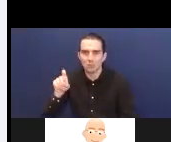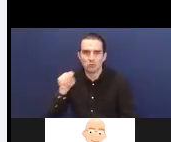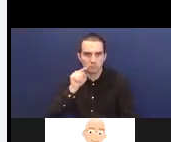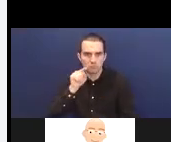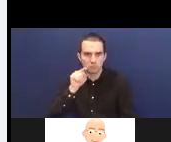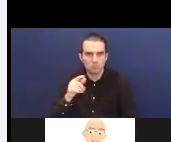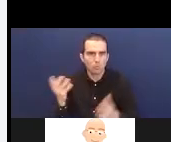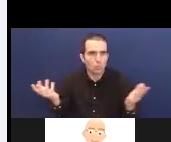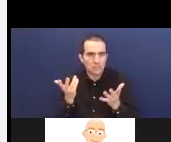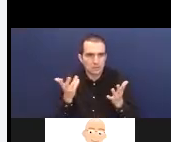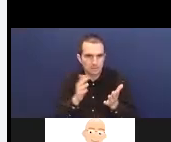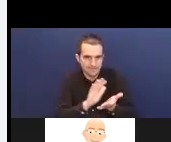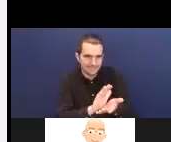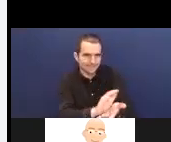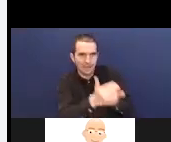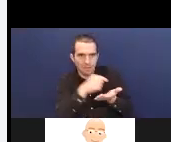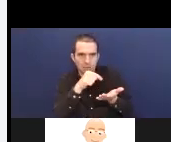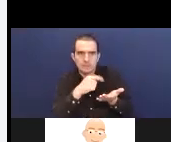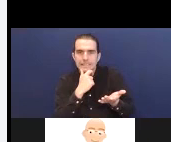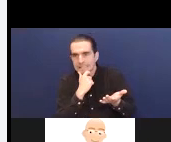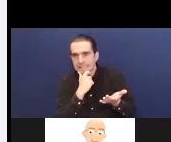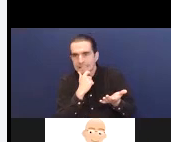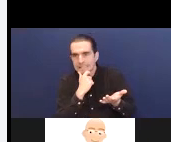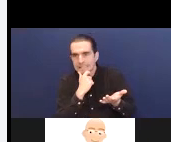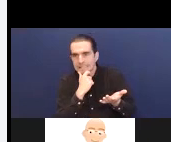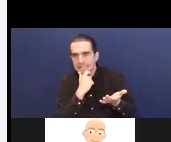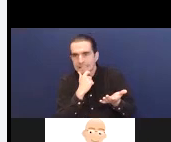risk of digital learning,